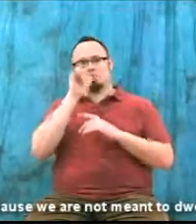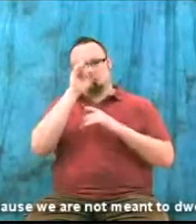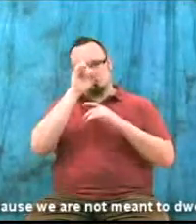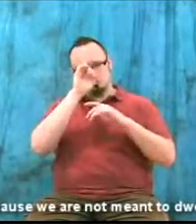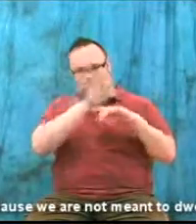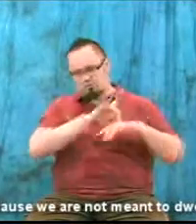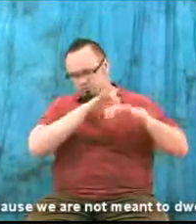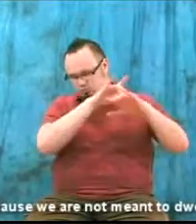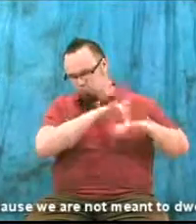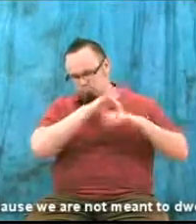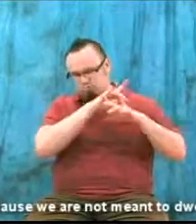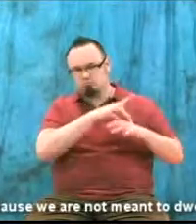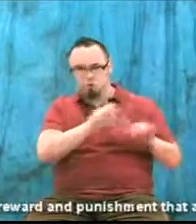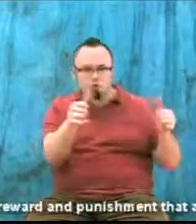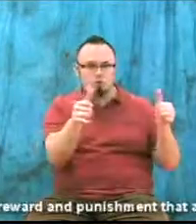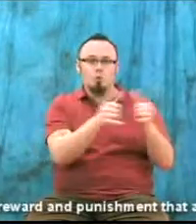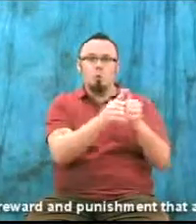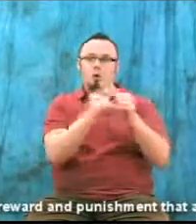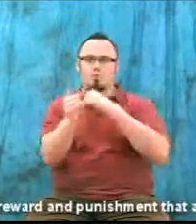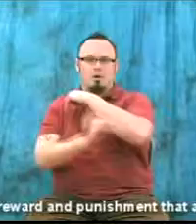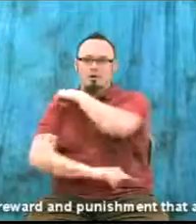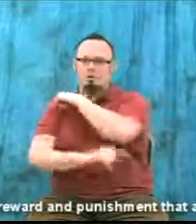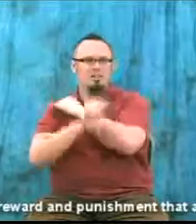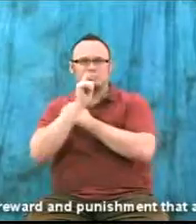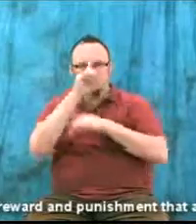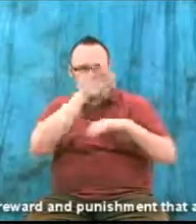dwell on the reward and punishment that awaits us in the next world.